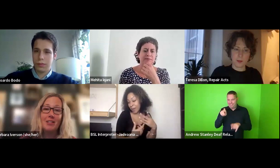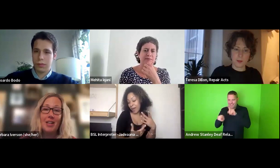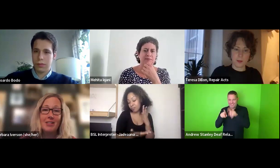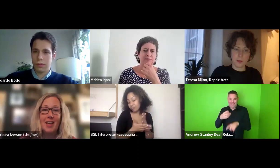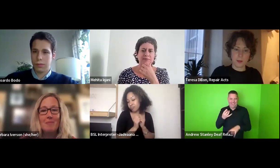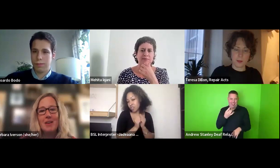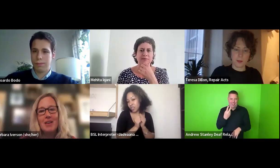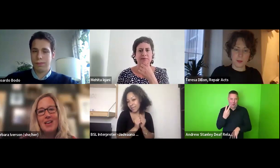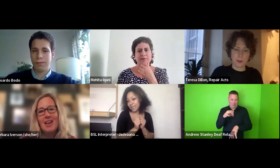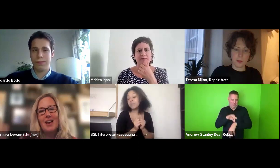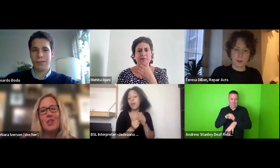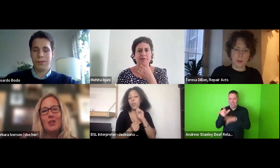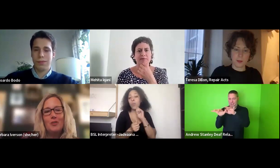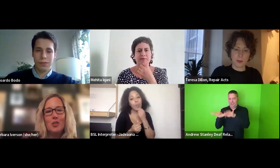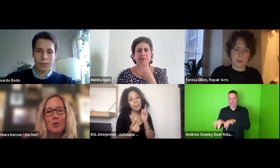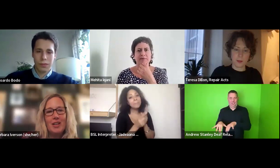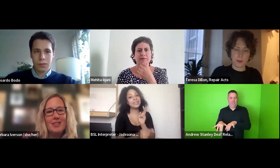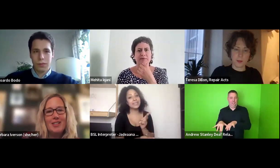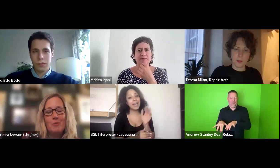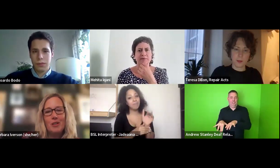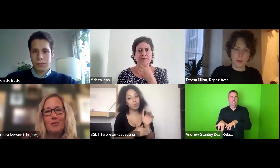But until next time, thank you for